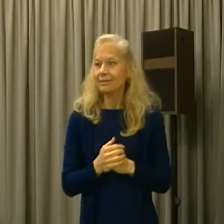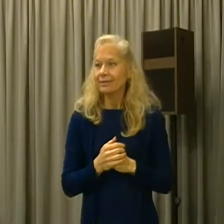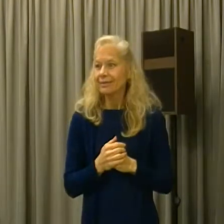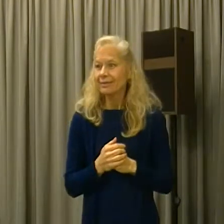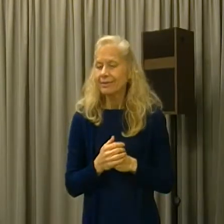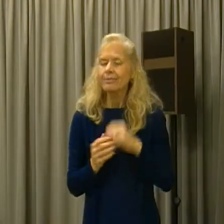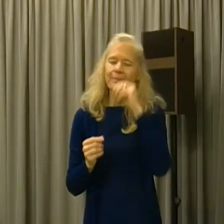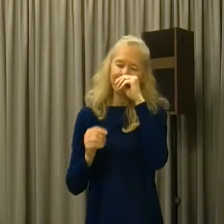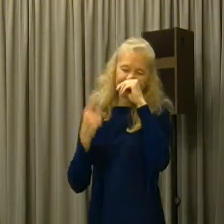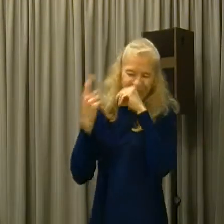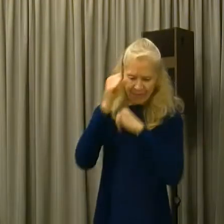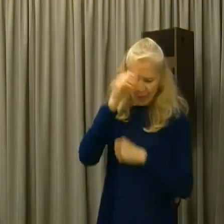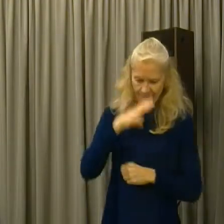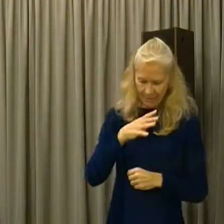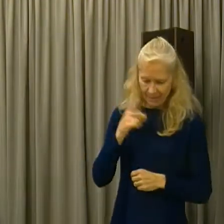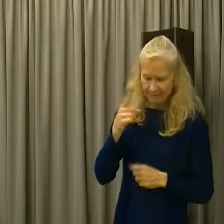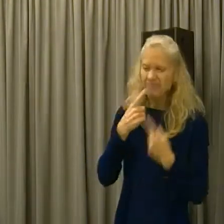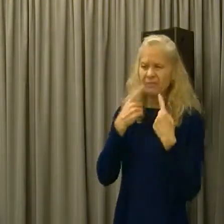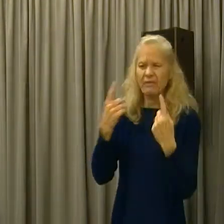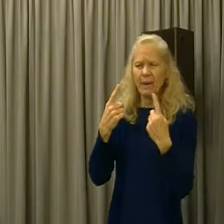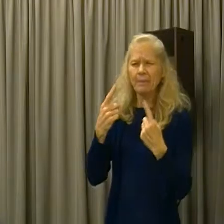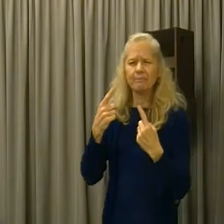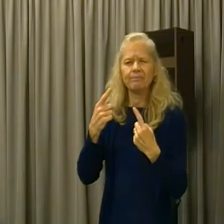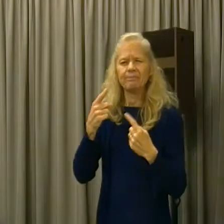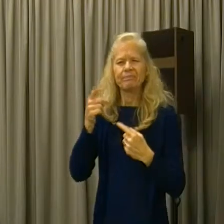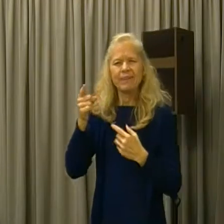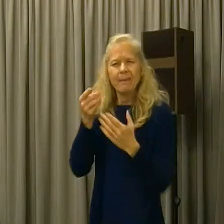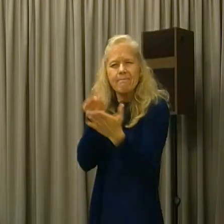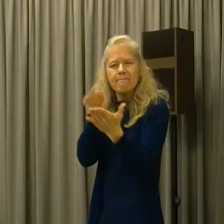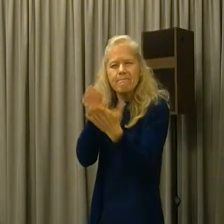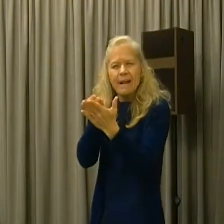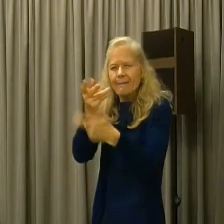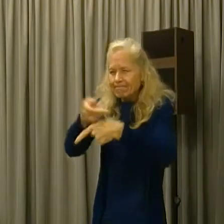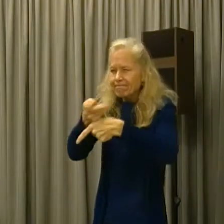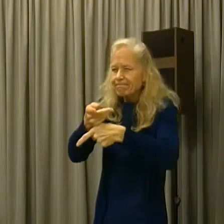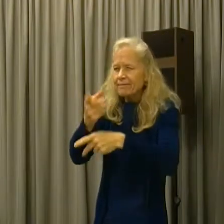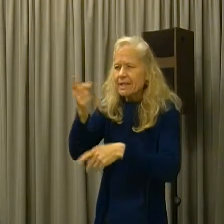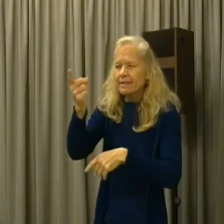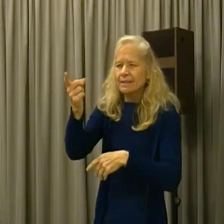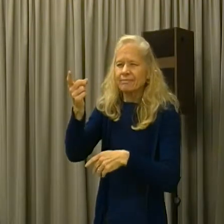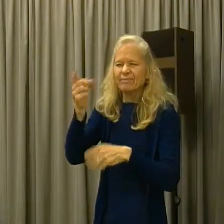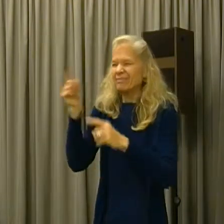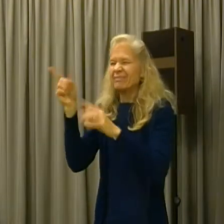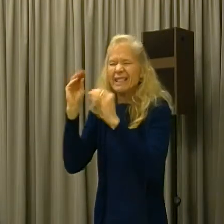he can throw away no credit cards, nothing like that, everything cash. Some people